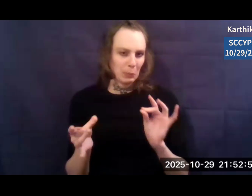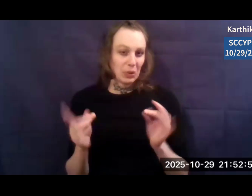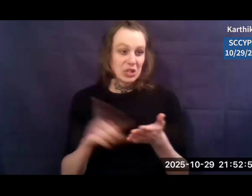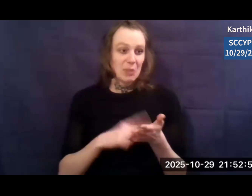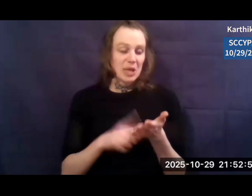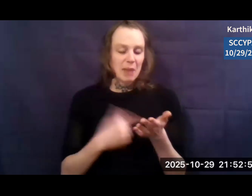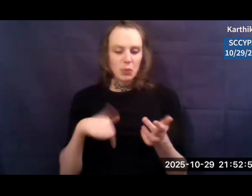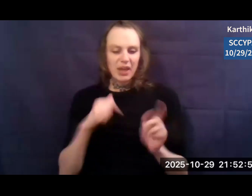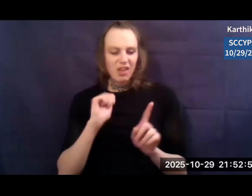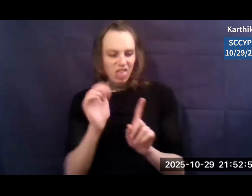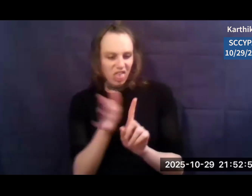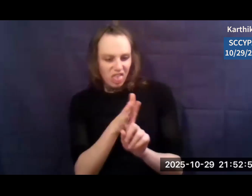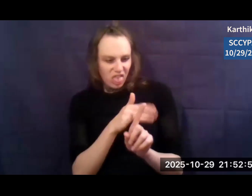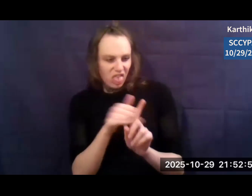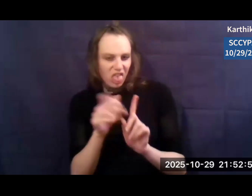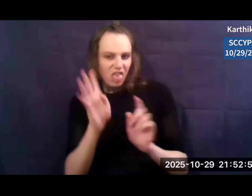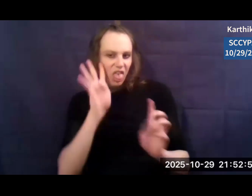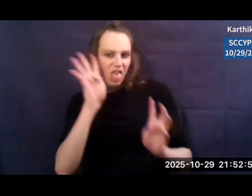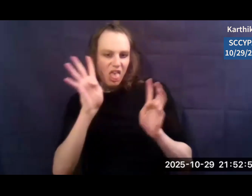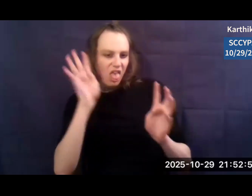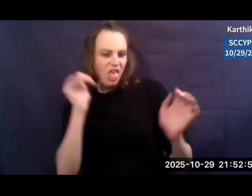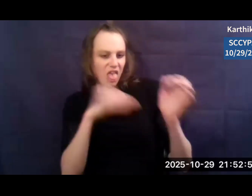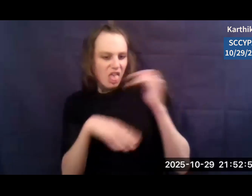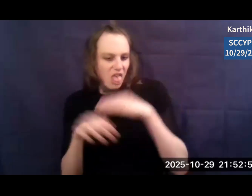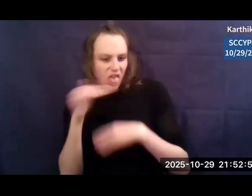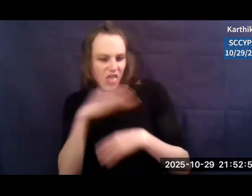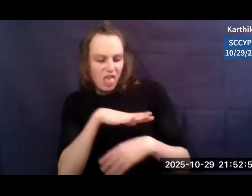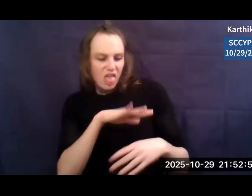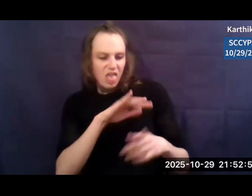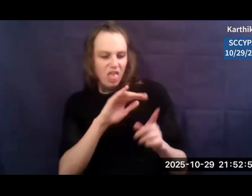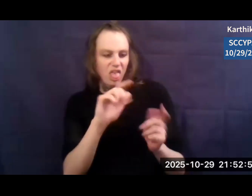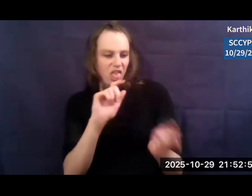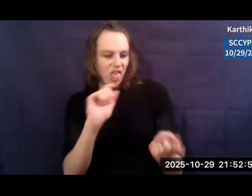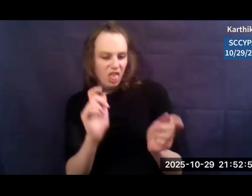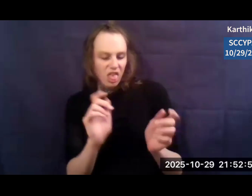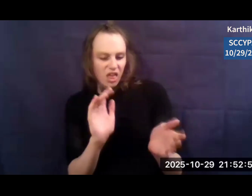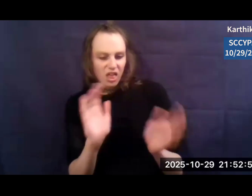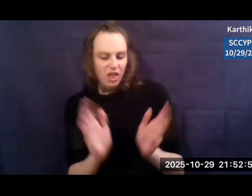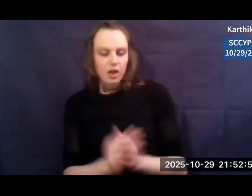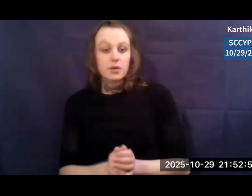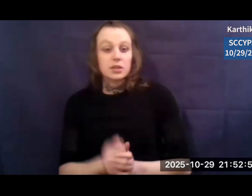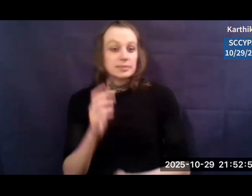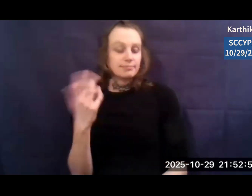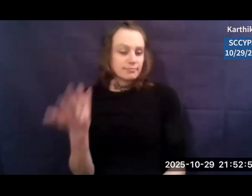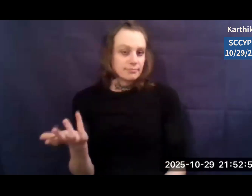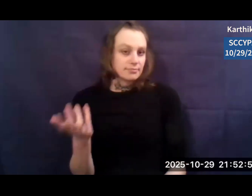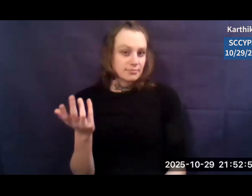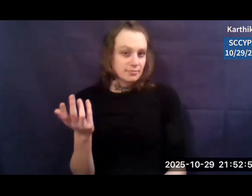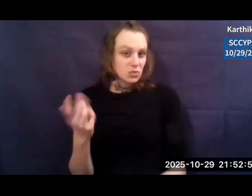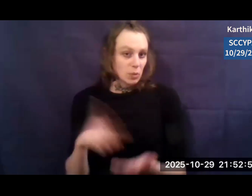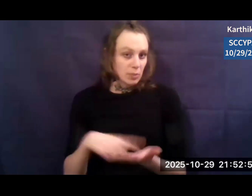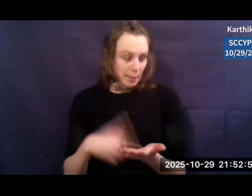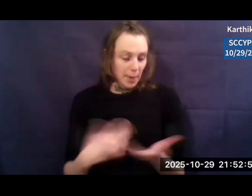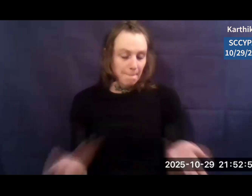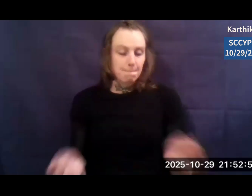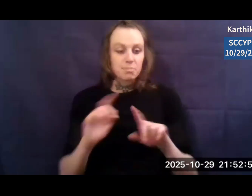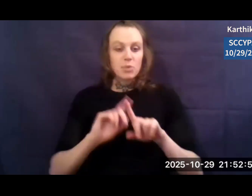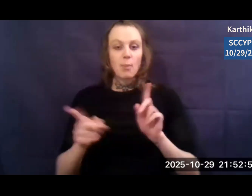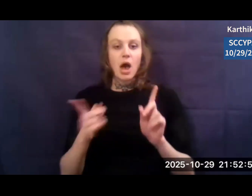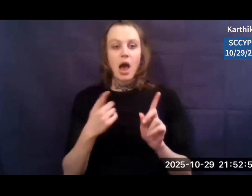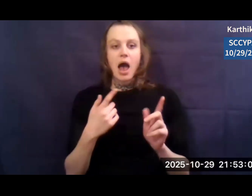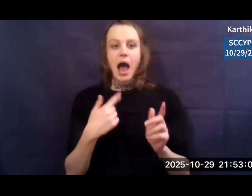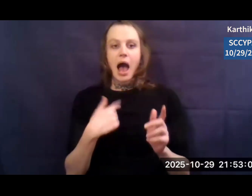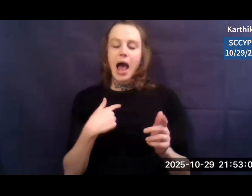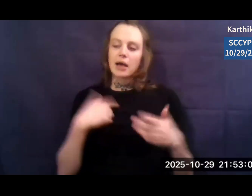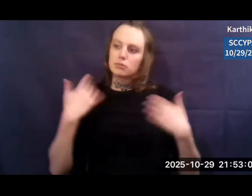or scheming or, shooting angles and like all of this stuff. But it's like I wasn't shy of like taking the effort to like put